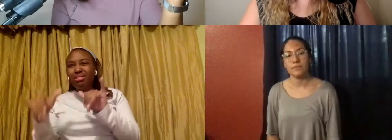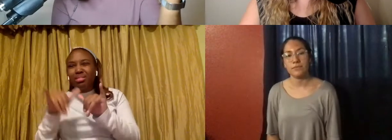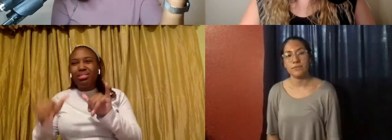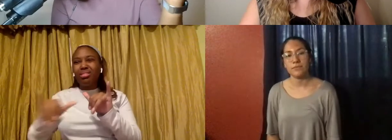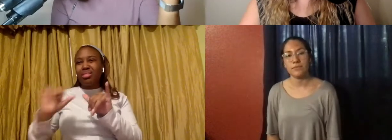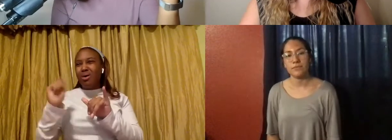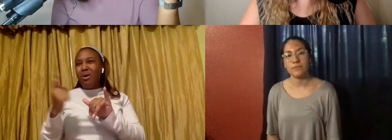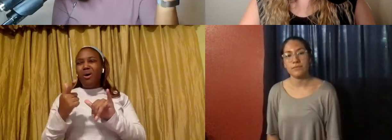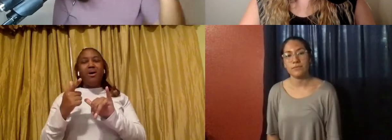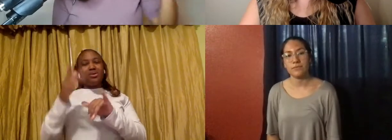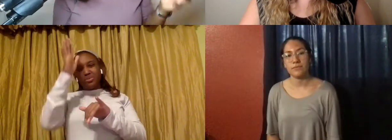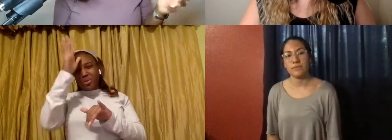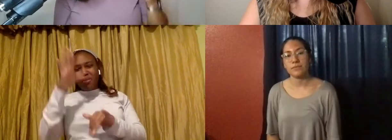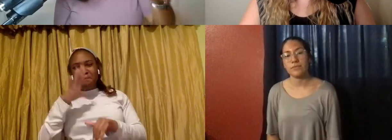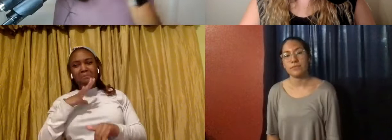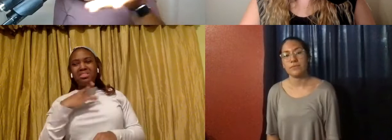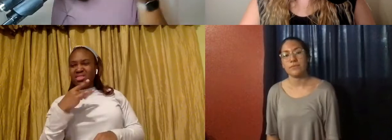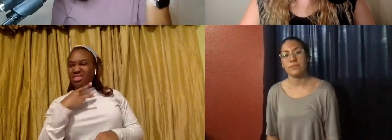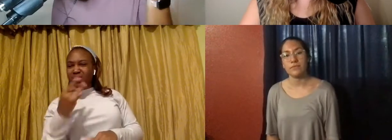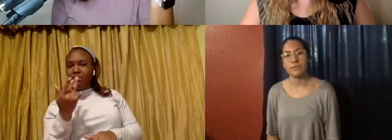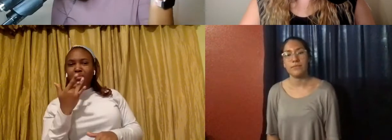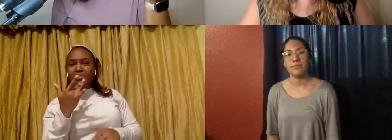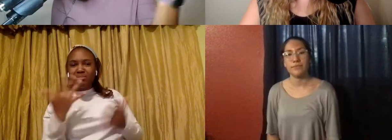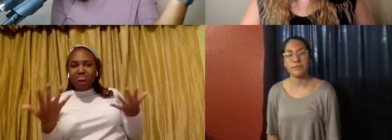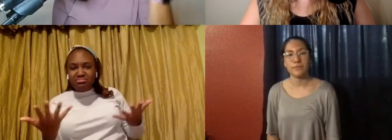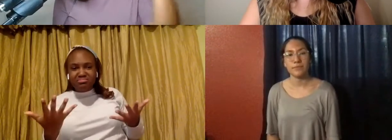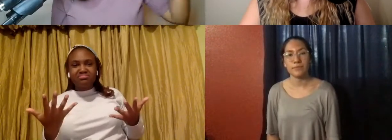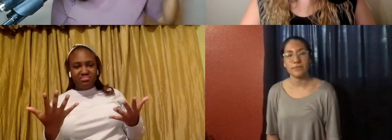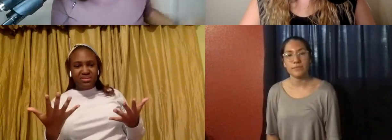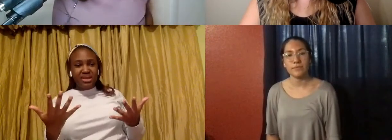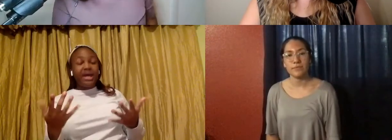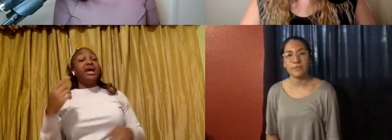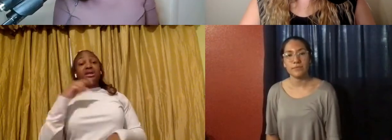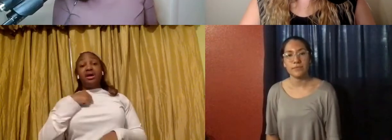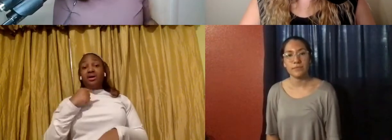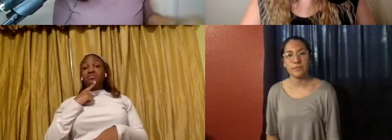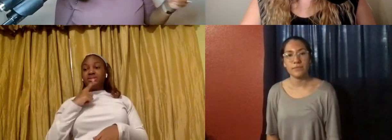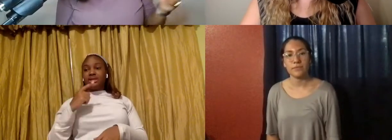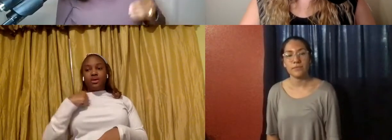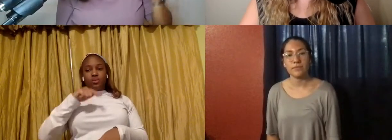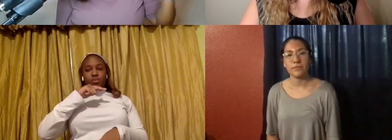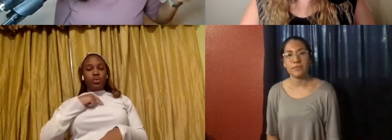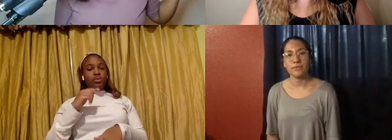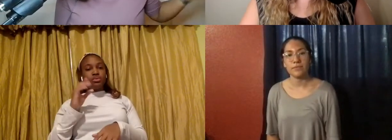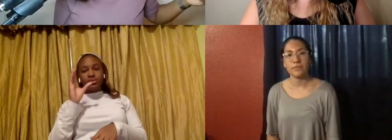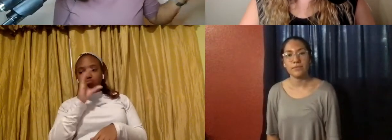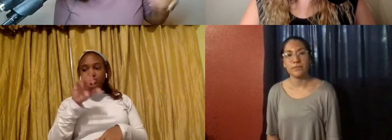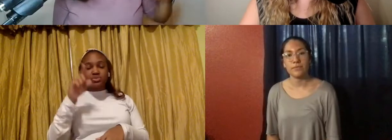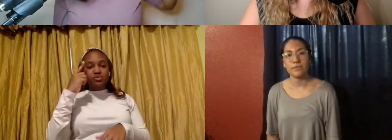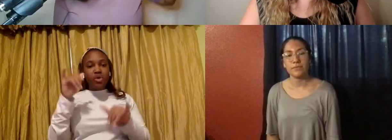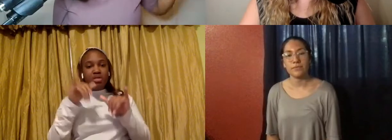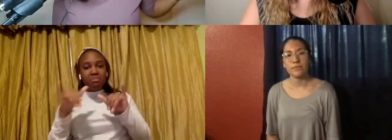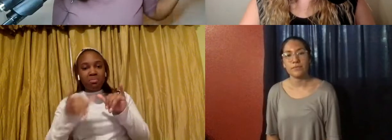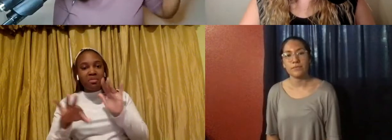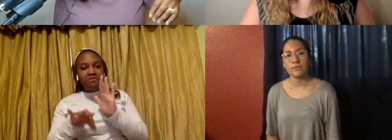you know what I mean? Because I would say, and we should probably look up like the statistics on it, but I would say that like more men are definitely